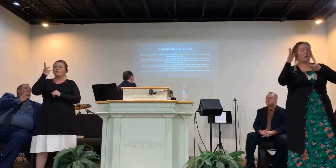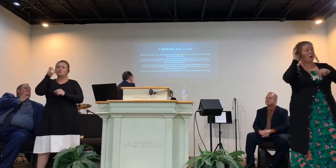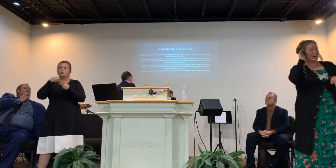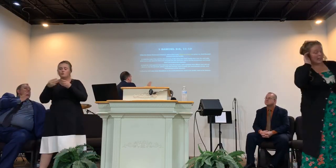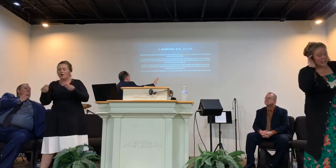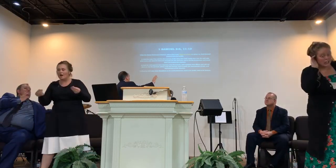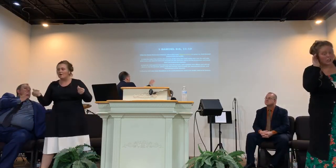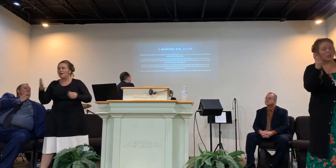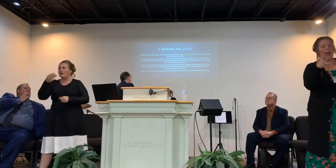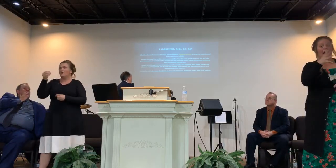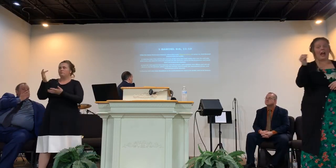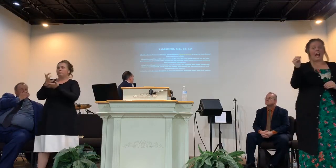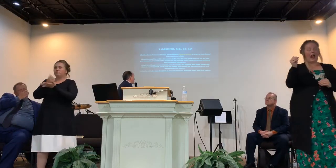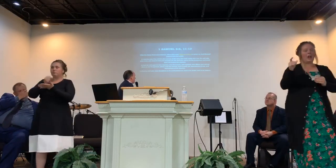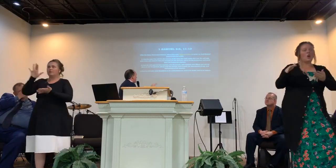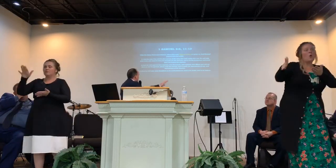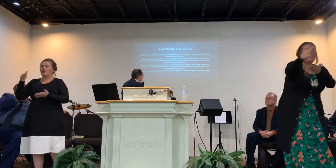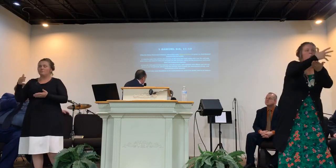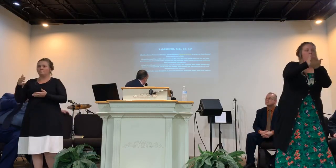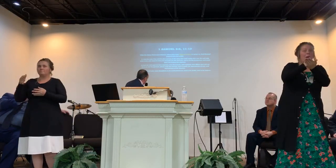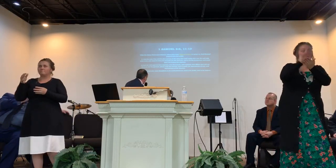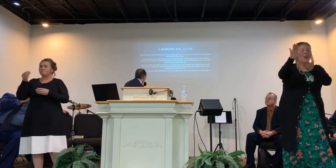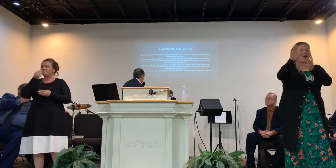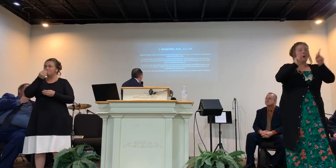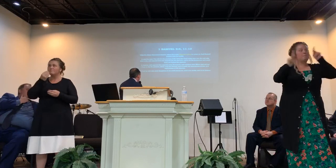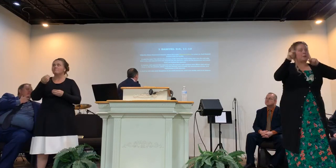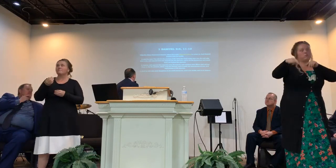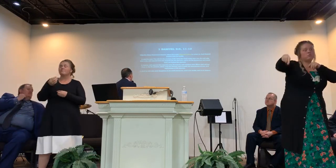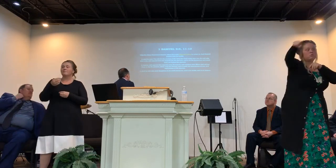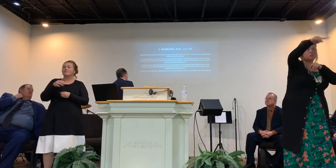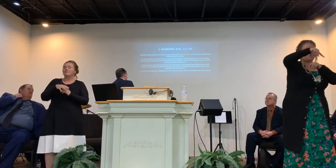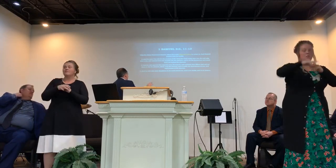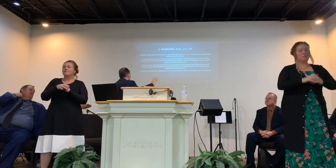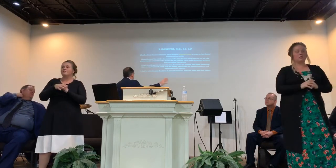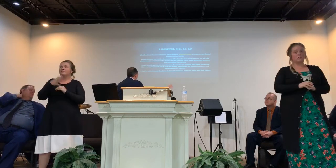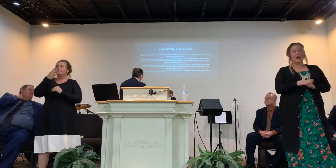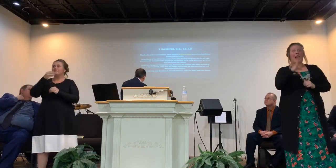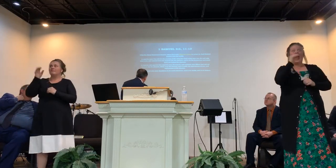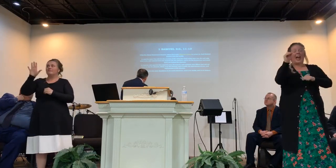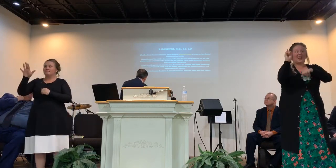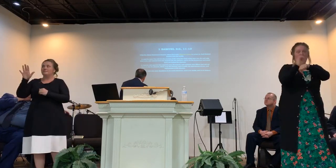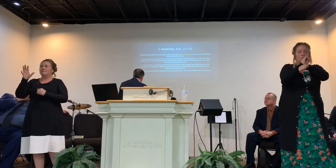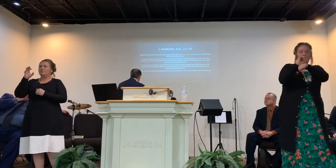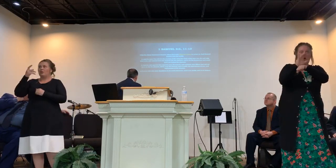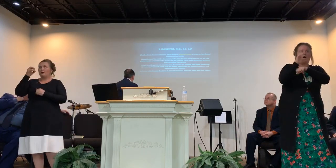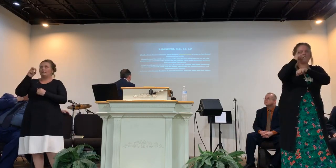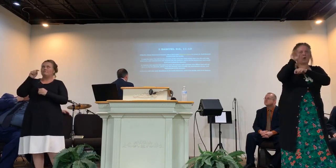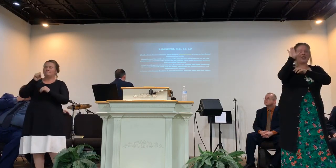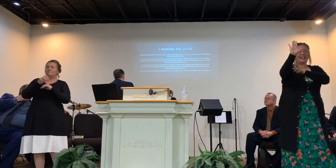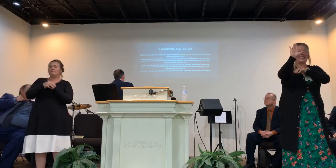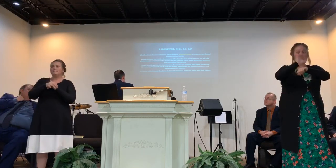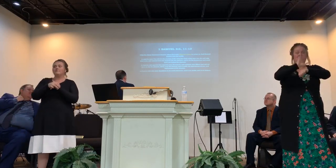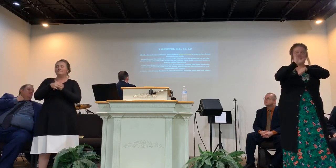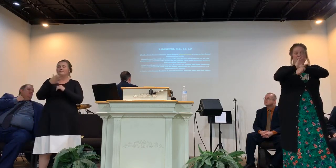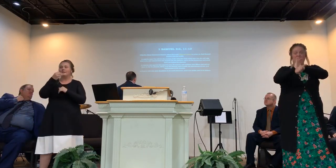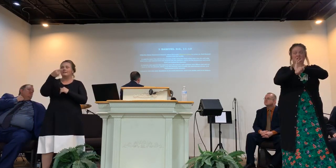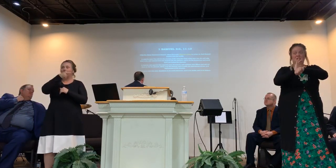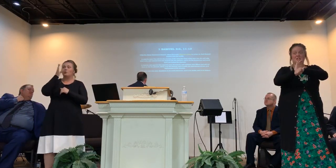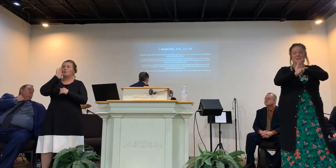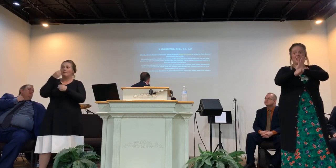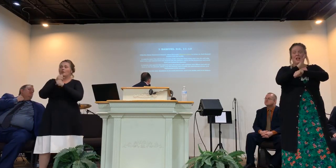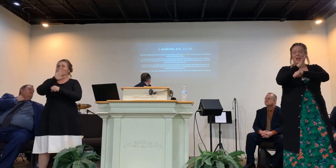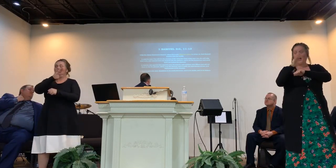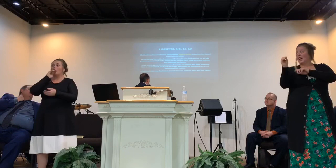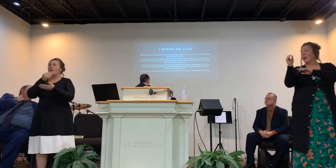and to reap his harvest and to make his instruments of war and instruments of his chariots. And he will make your